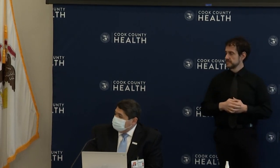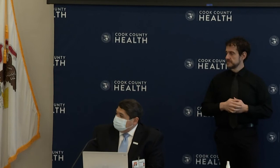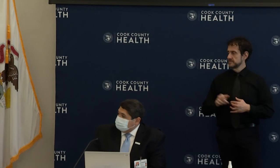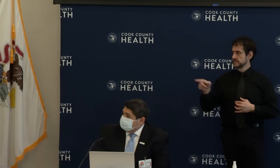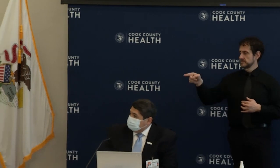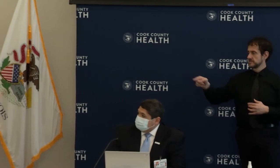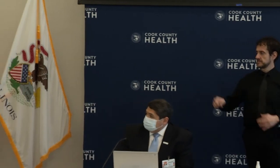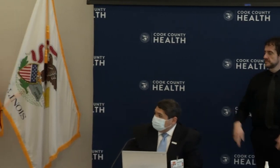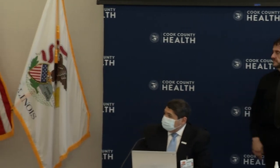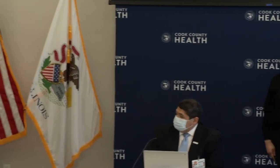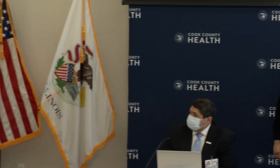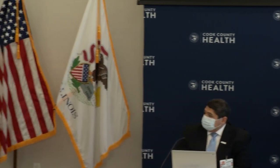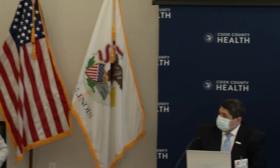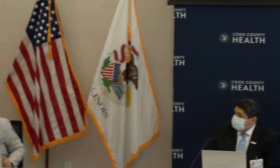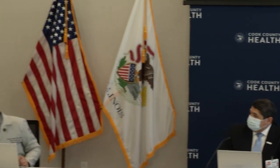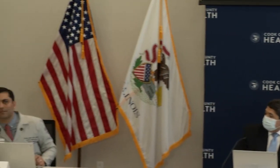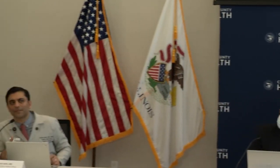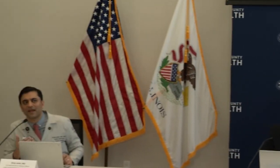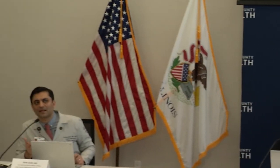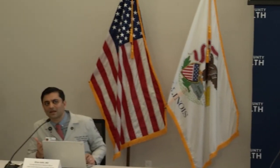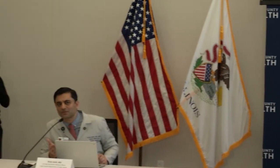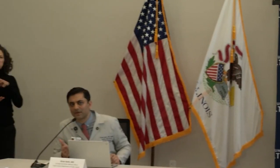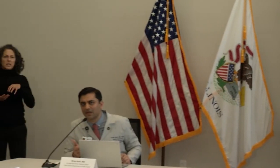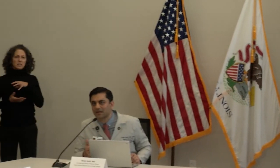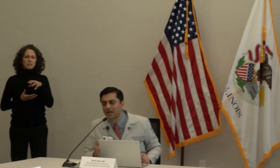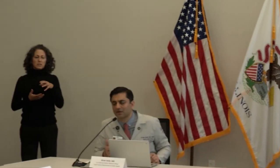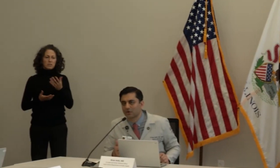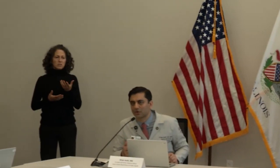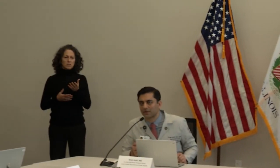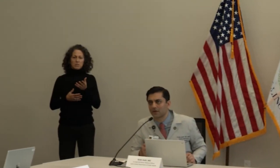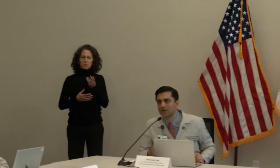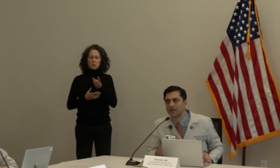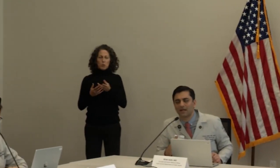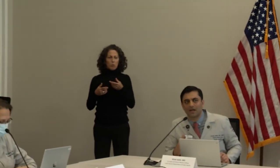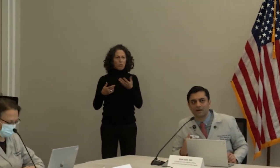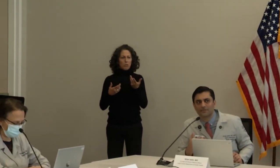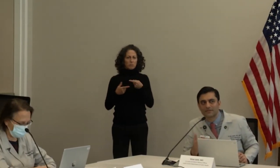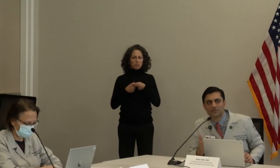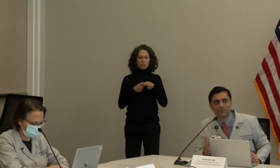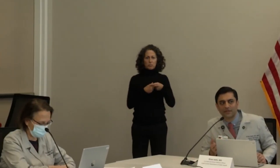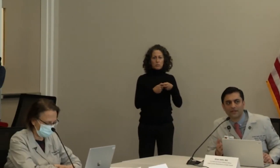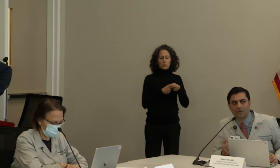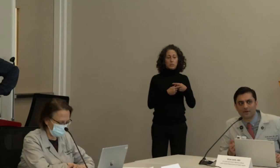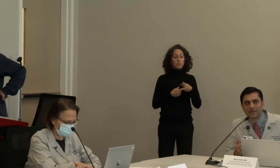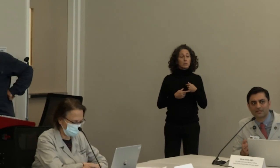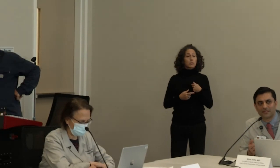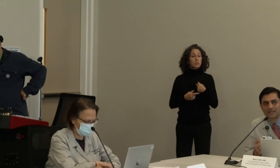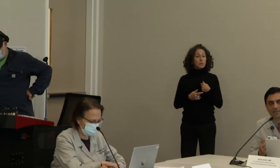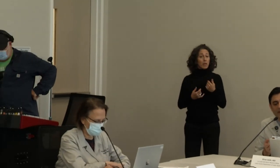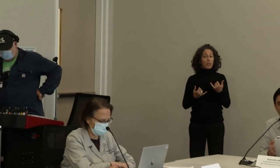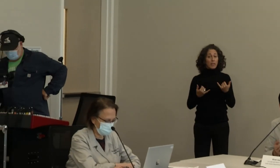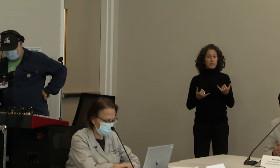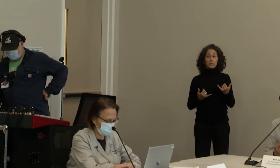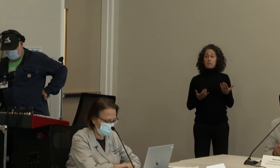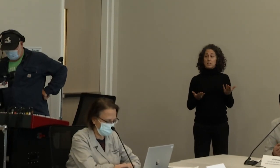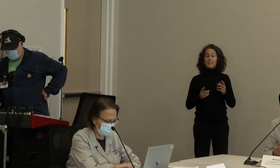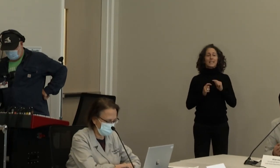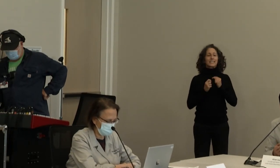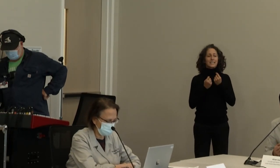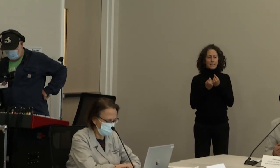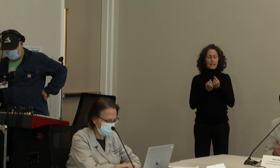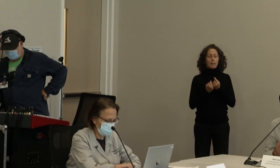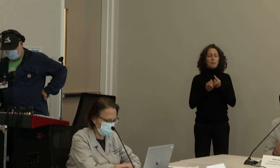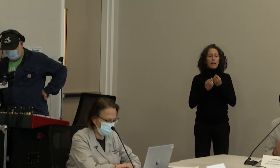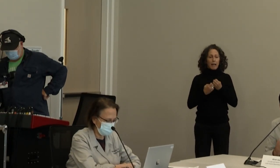I think the answer is that it's going to be a mix. As we indicated earlier, this is really going to be a team effort. No